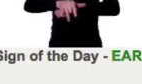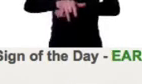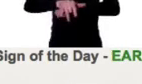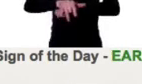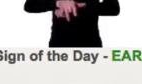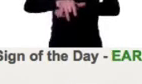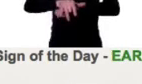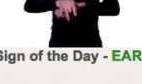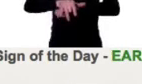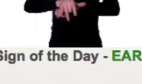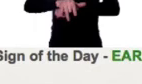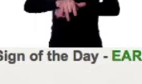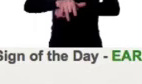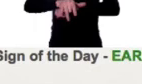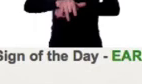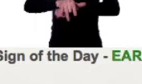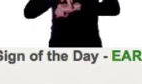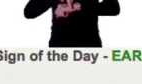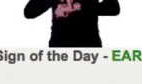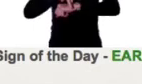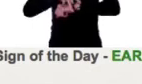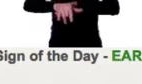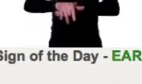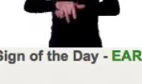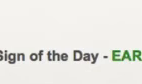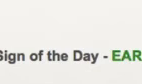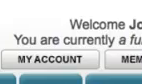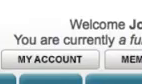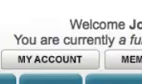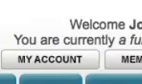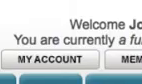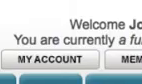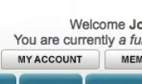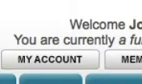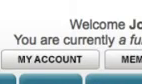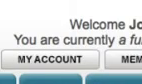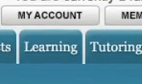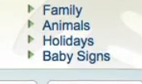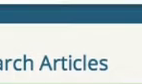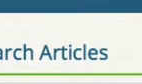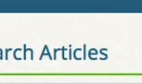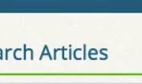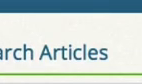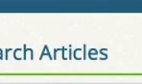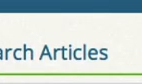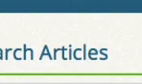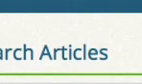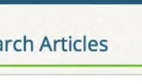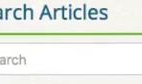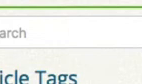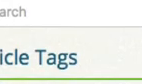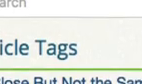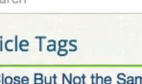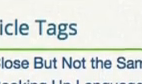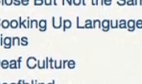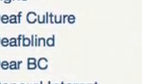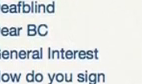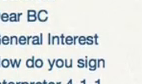some really unique things here. That questions that are asked, by interpreters or by other